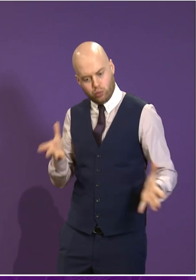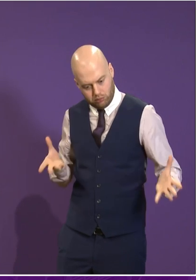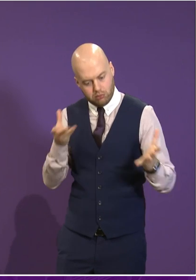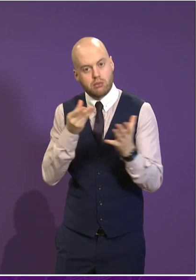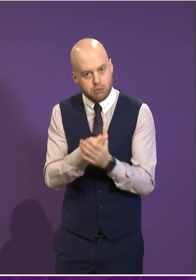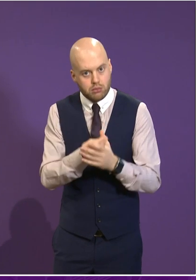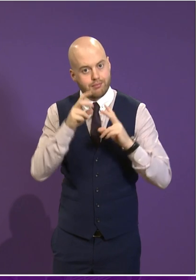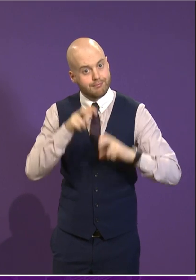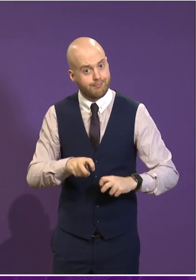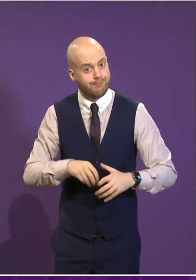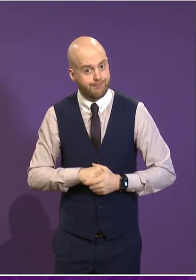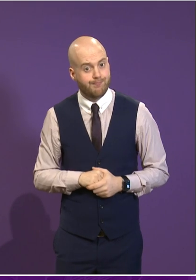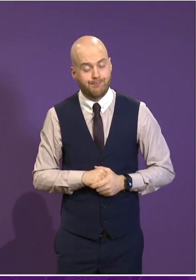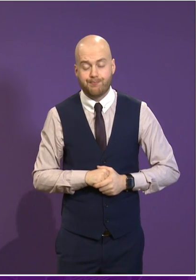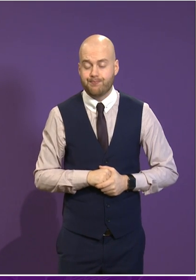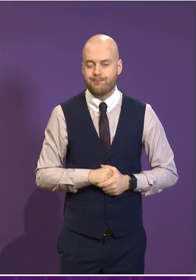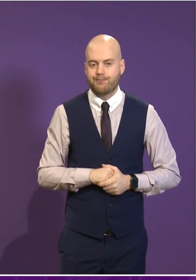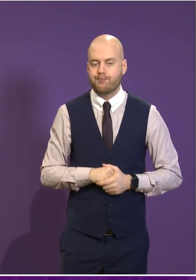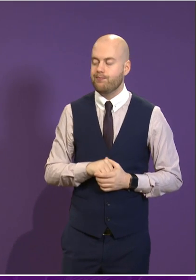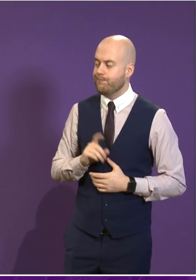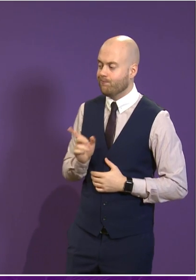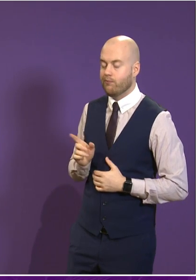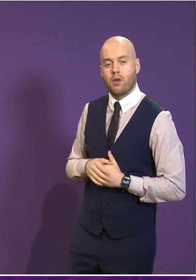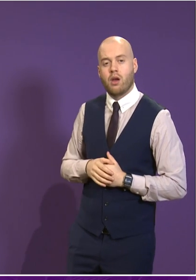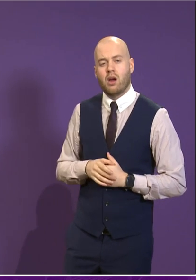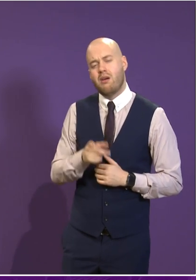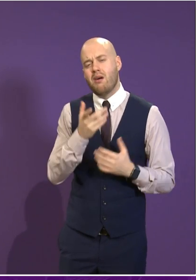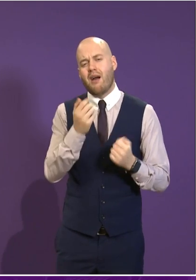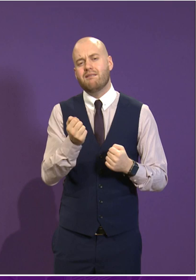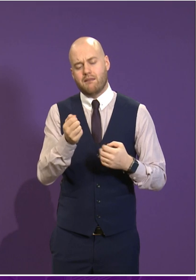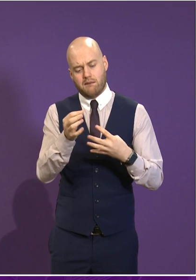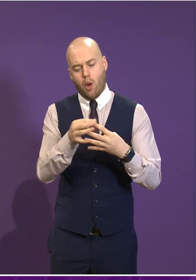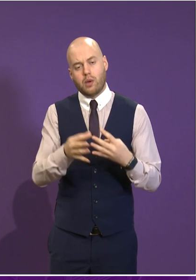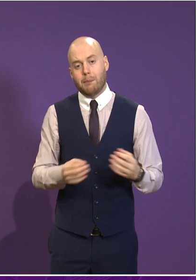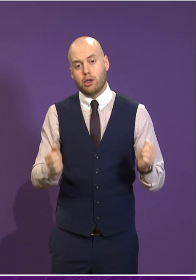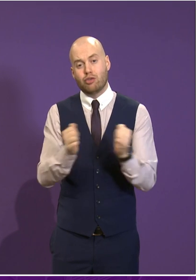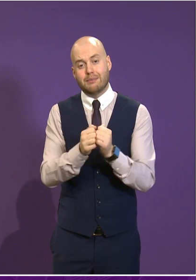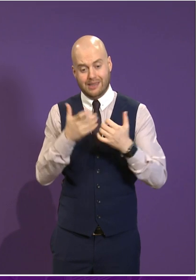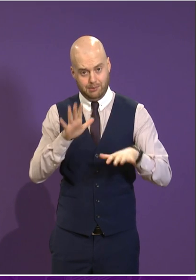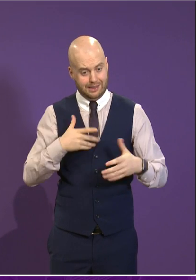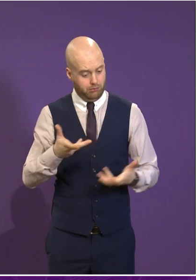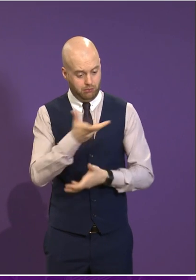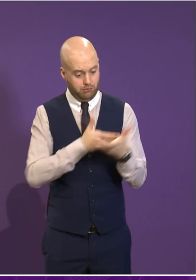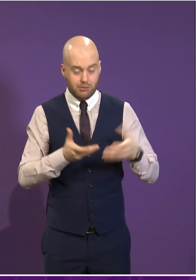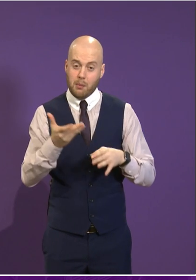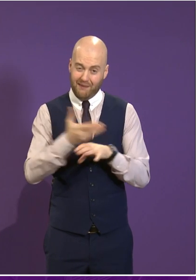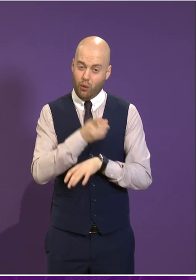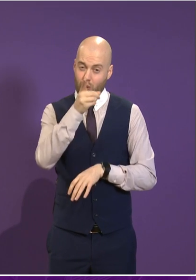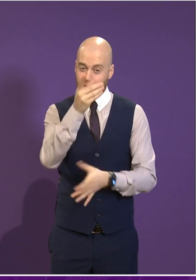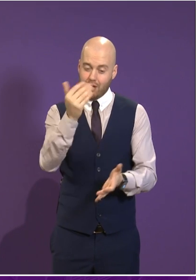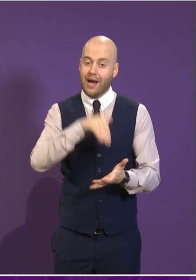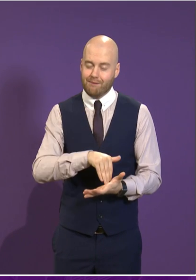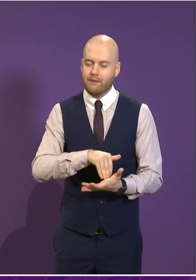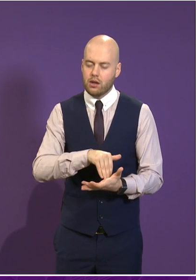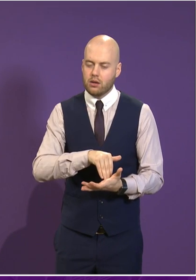We have outcome agreements, and we've just been talking about them a bit this morning with a panel before you. Yeah. They feel slightly somebody who's